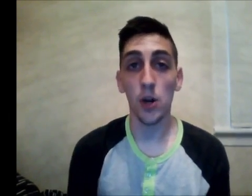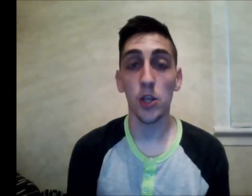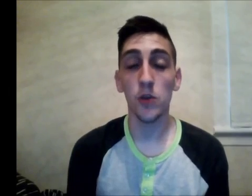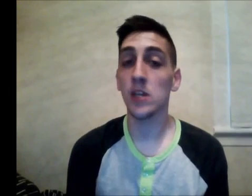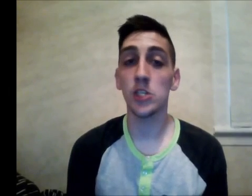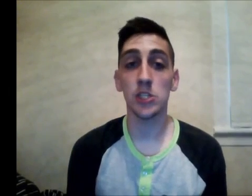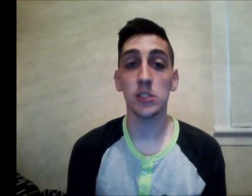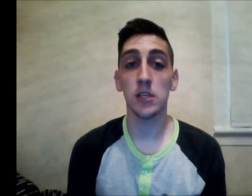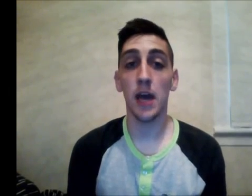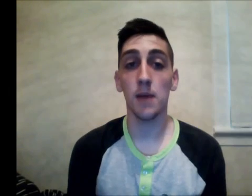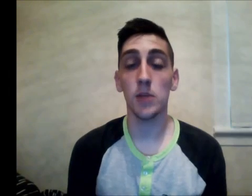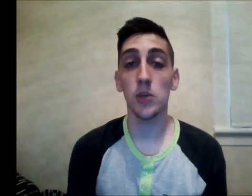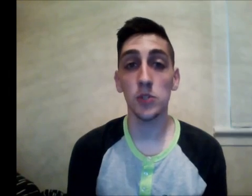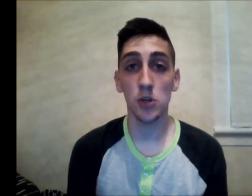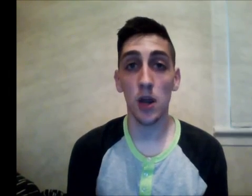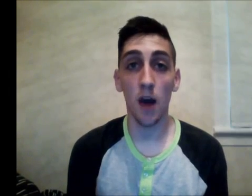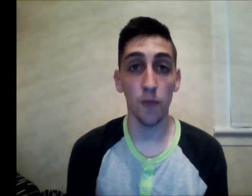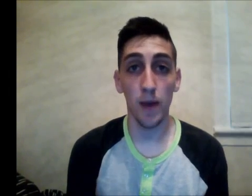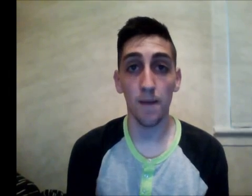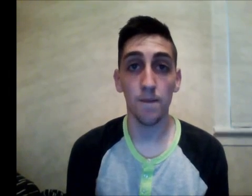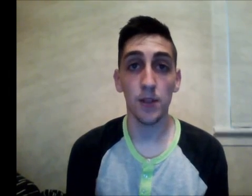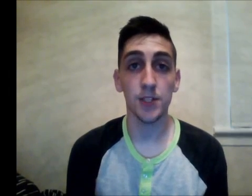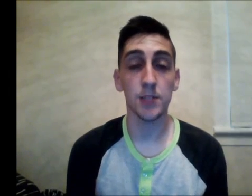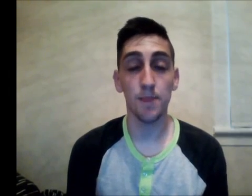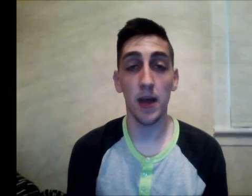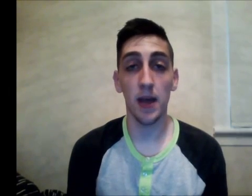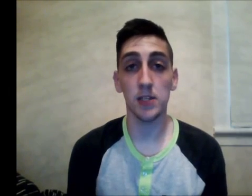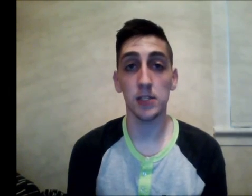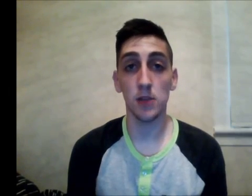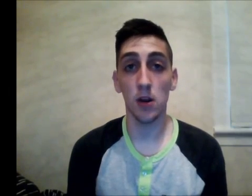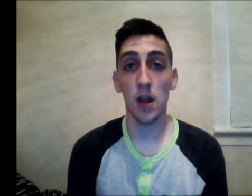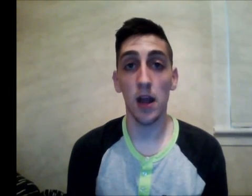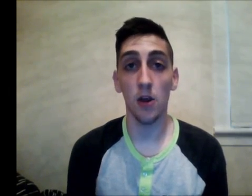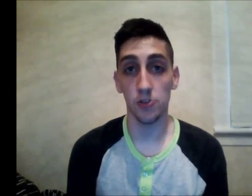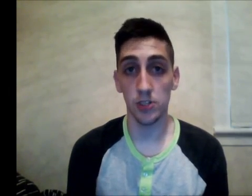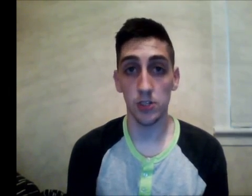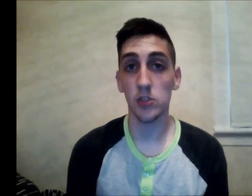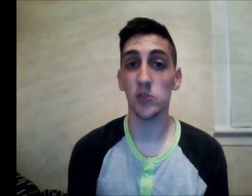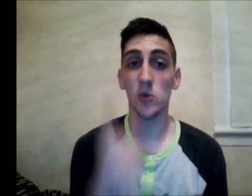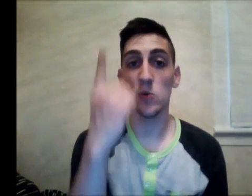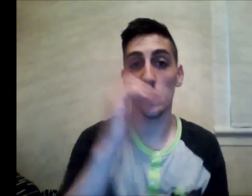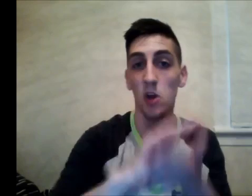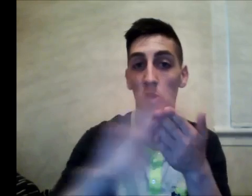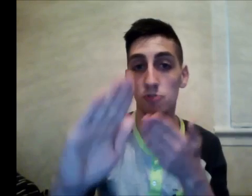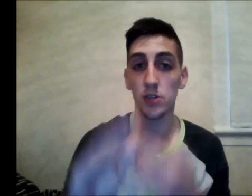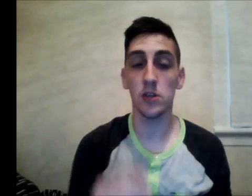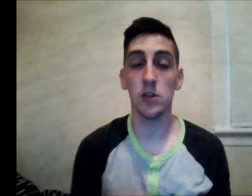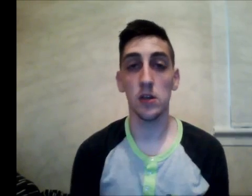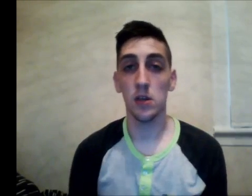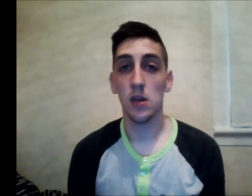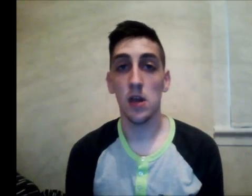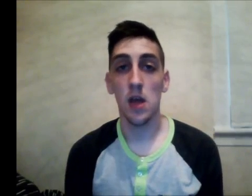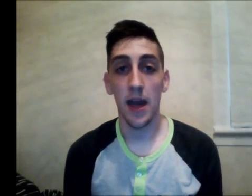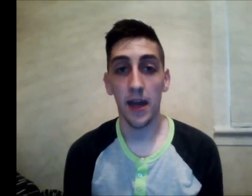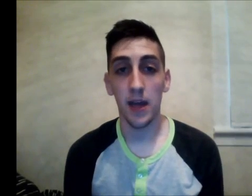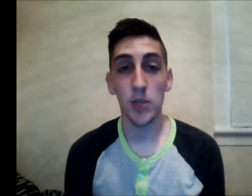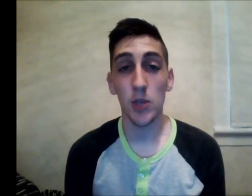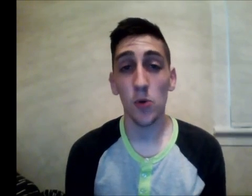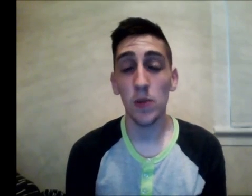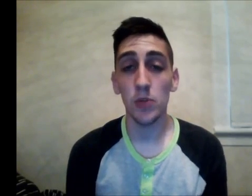you can just use your alphabet to start 100, so 100. You would only really